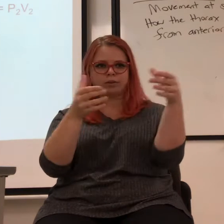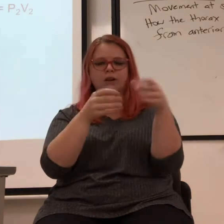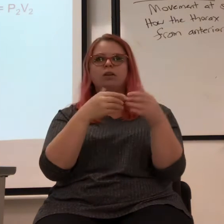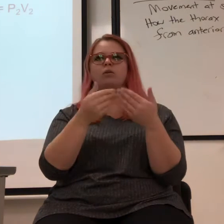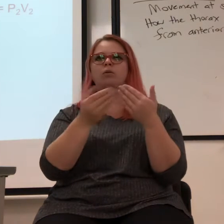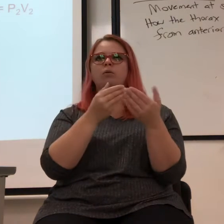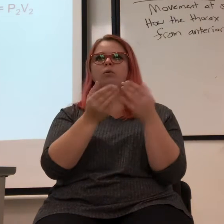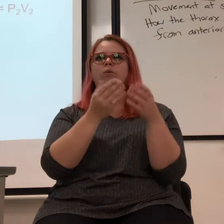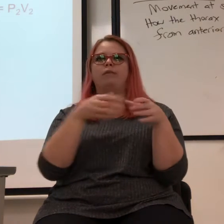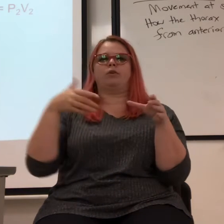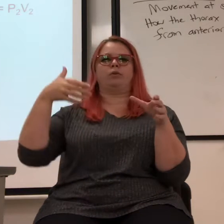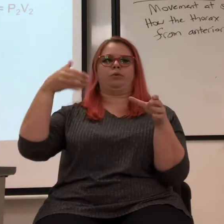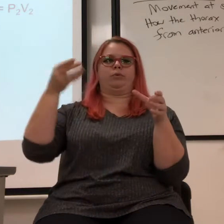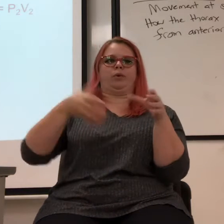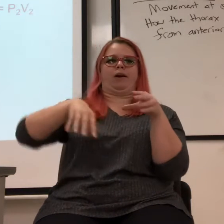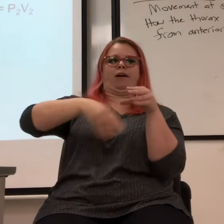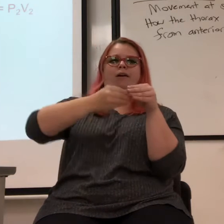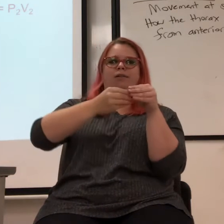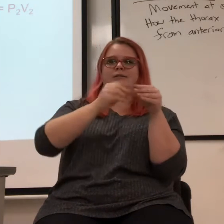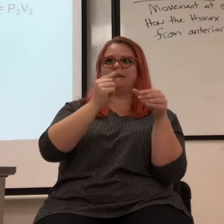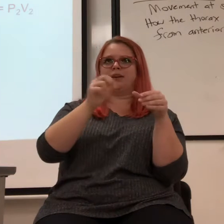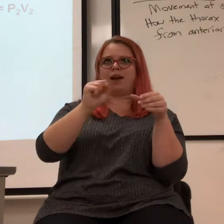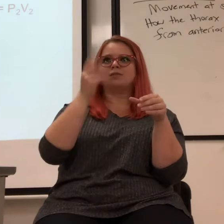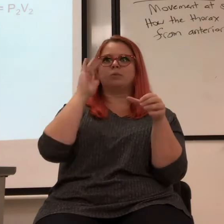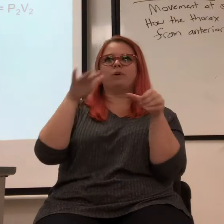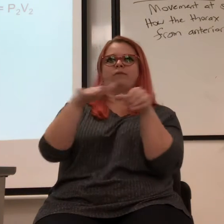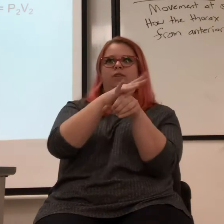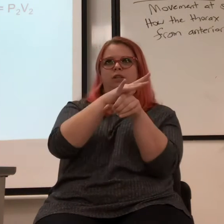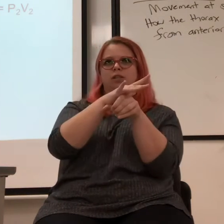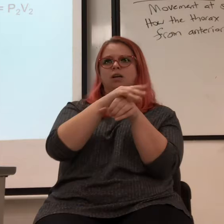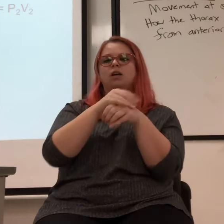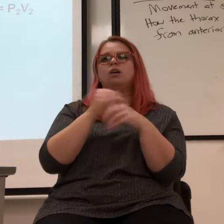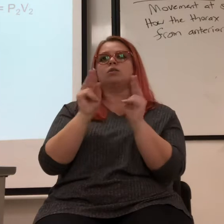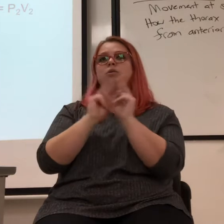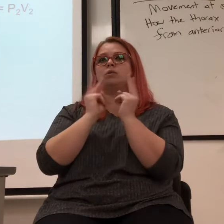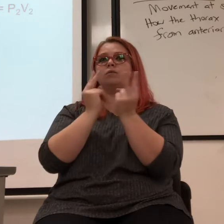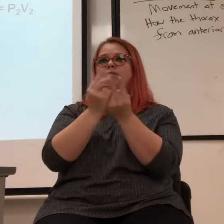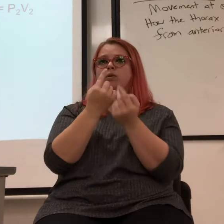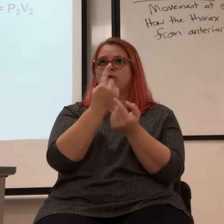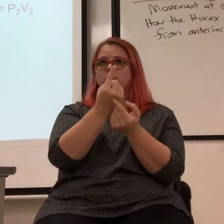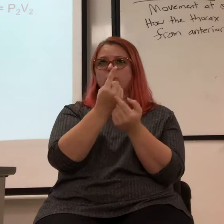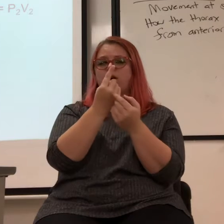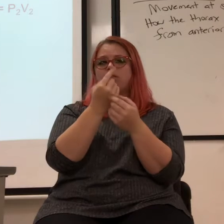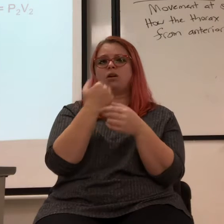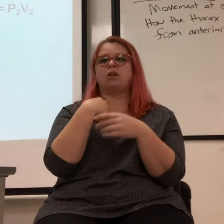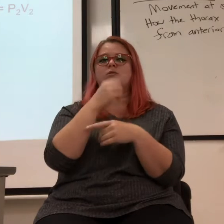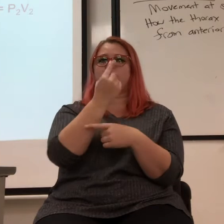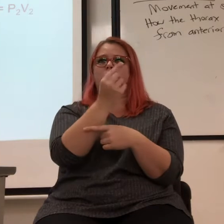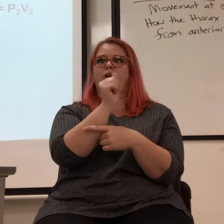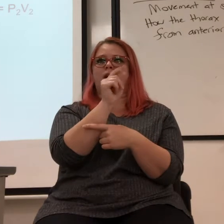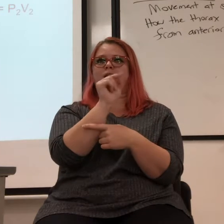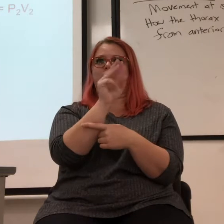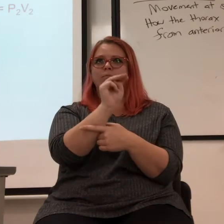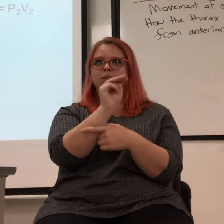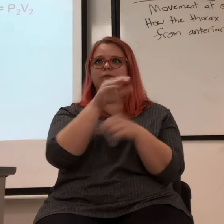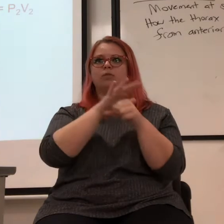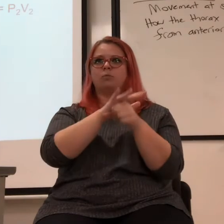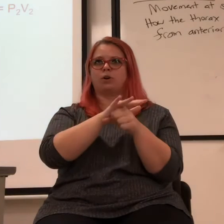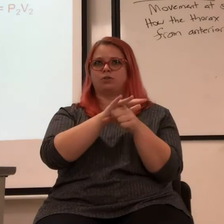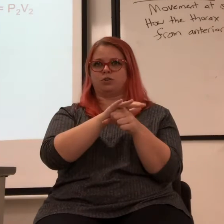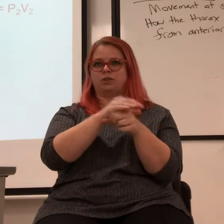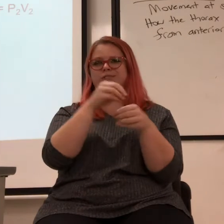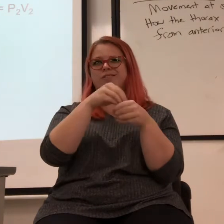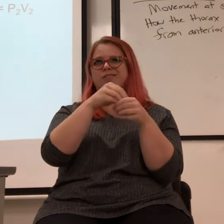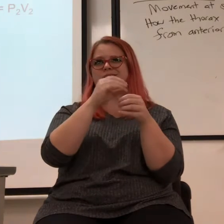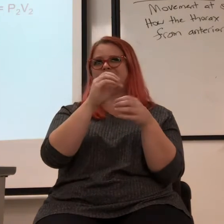example here, this volume one exerts one atmosphere of pressure in this little piston they got here. But